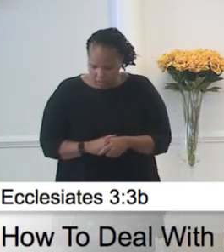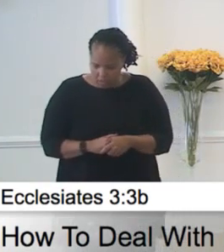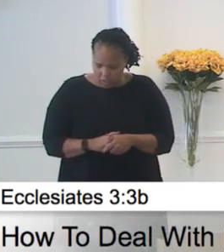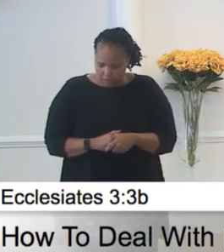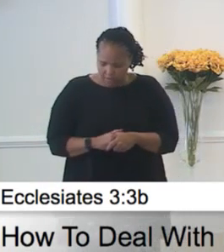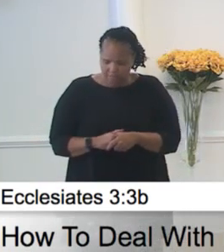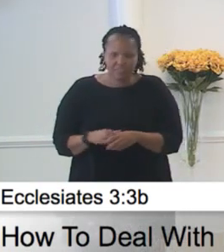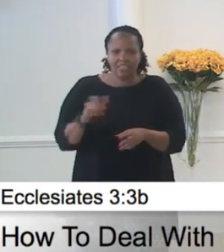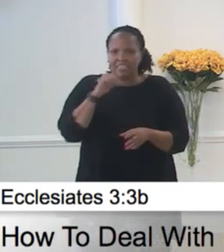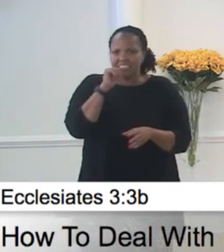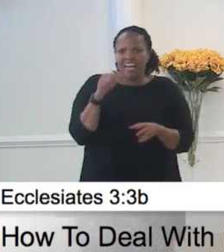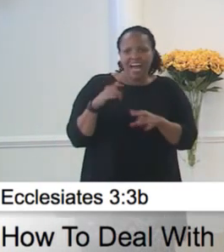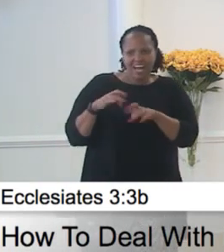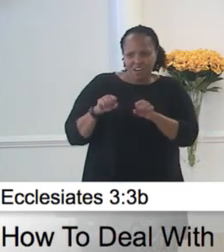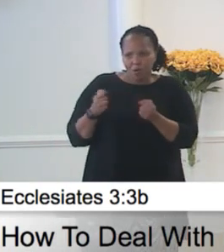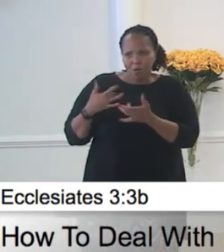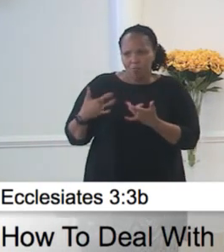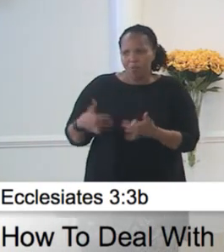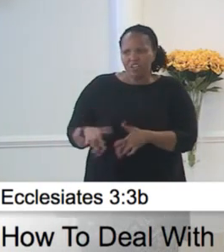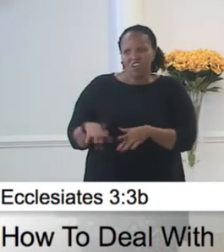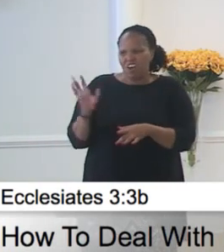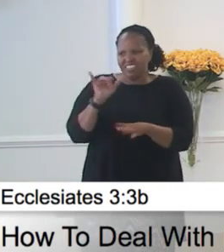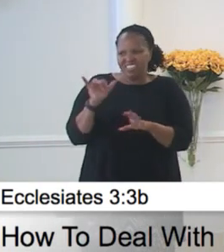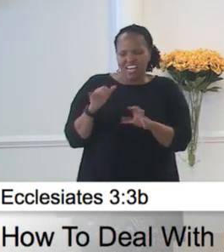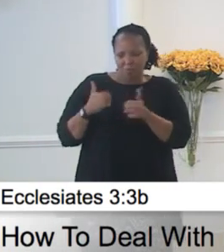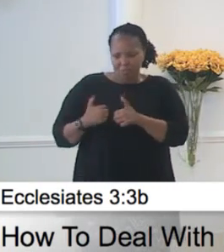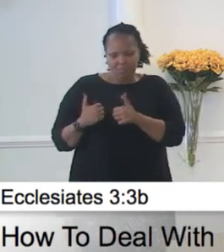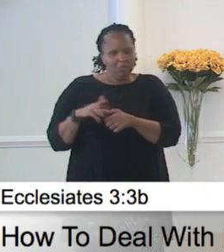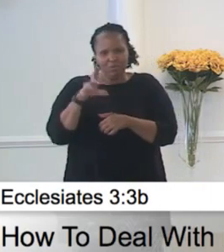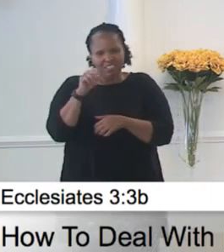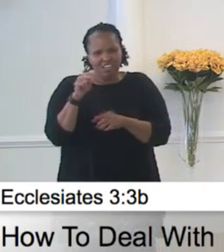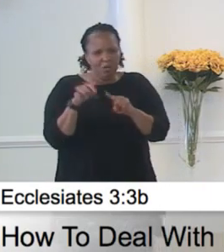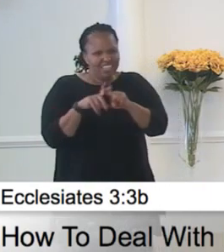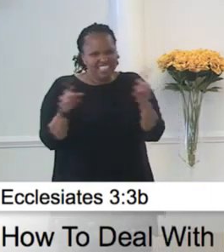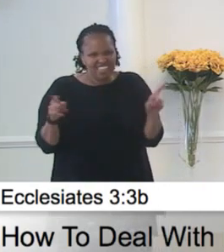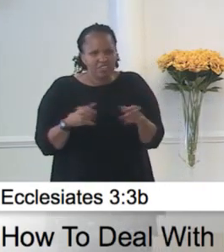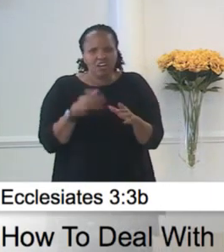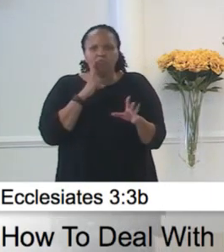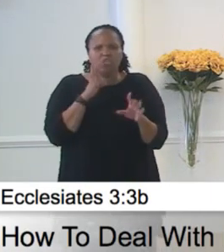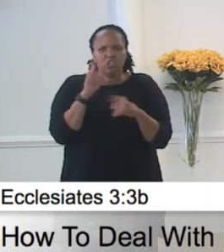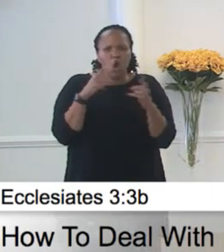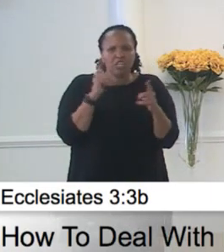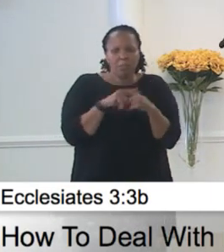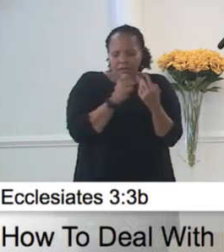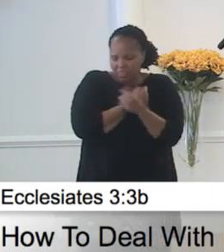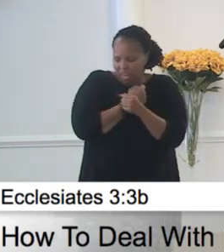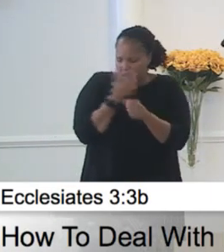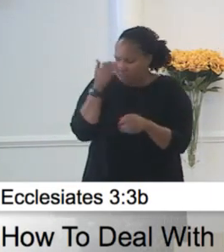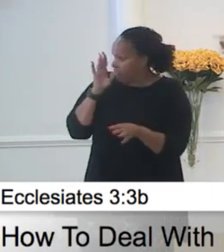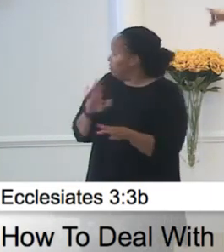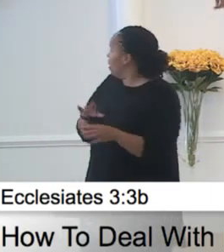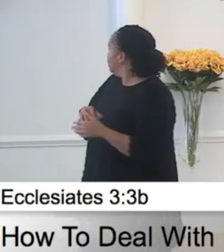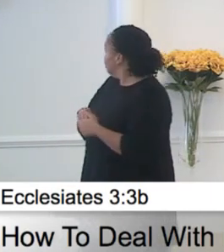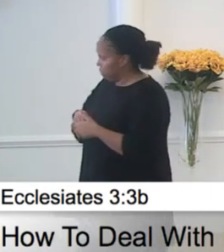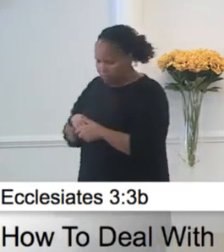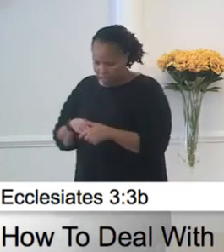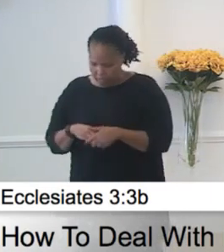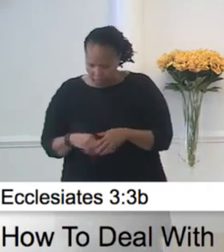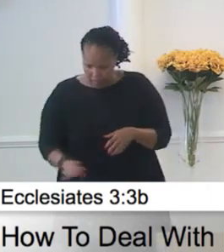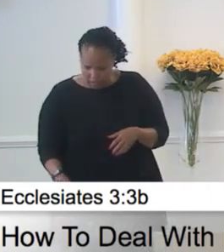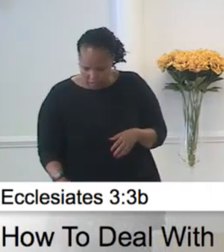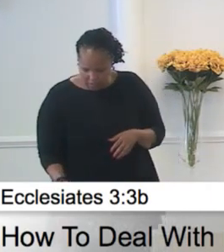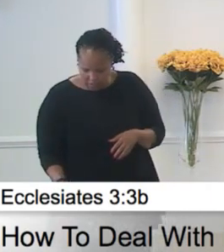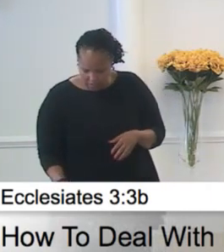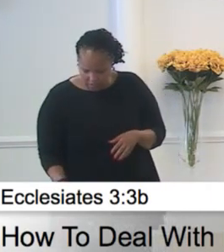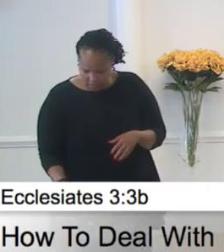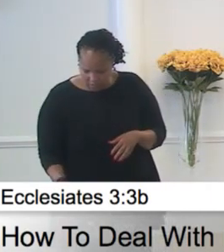heart. Because he ain't no love because he wouldn't have broken your heart. We talking about the love of God. Psalms 51